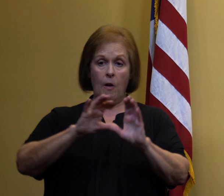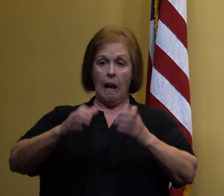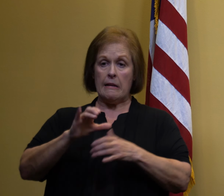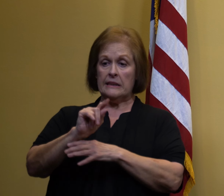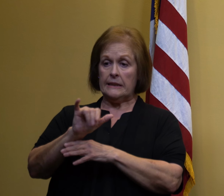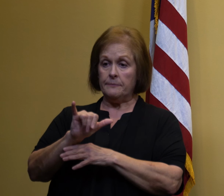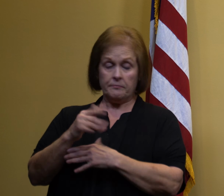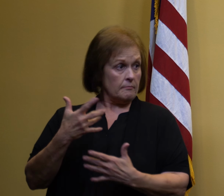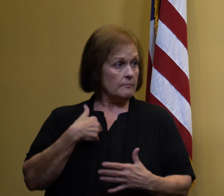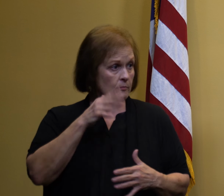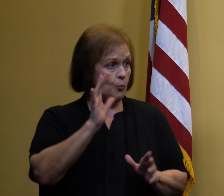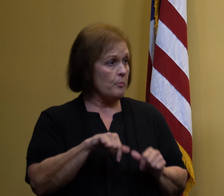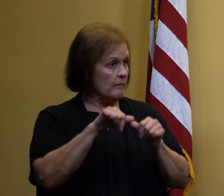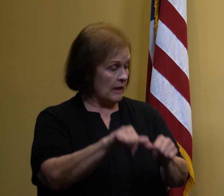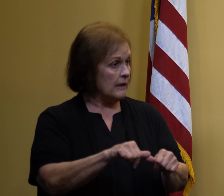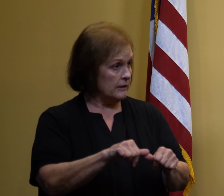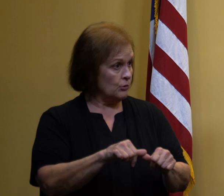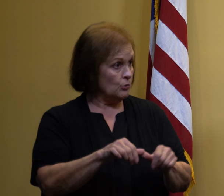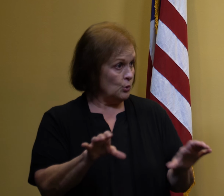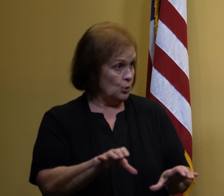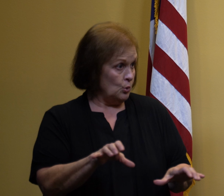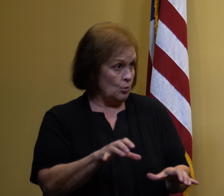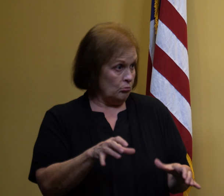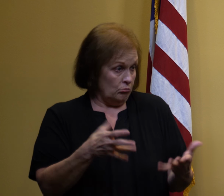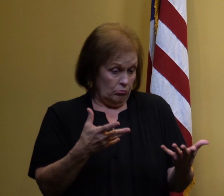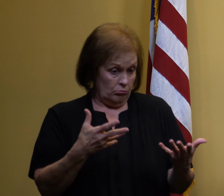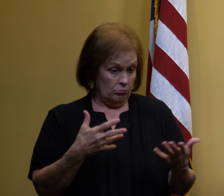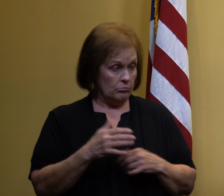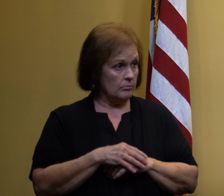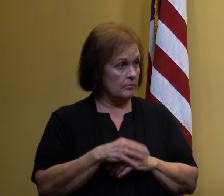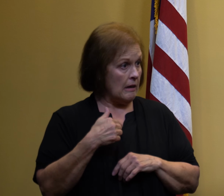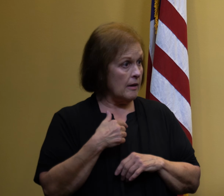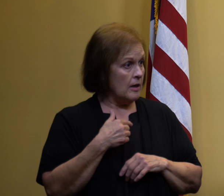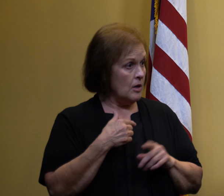by and will continue to uplift as the mayor. Were you ever